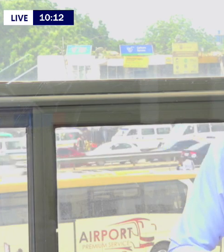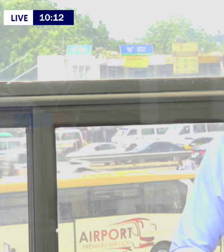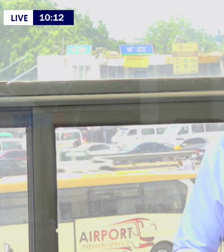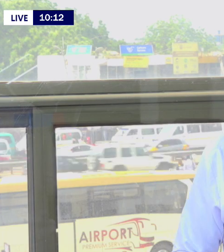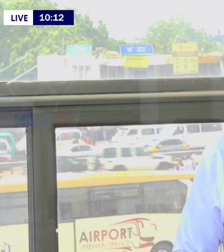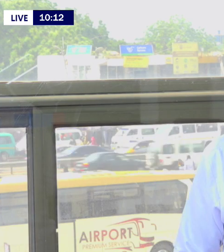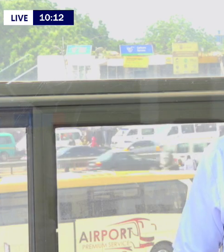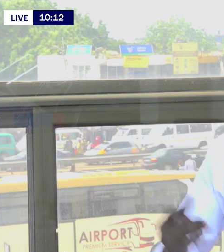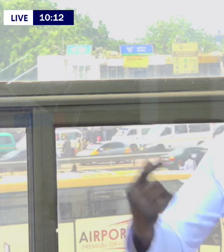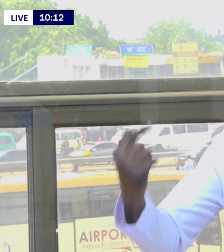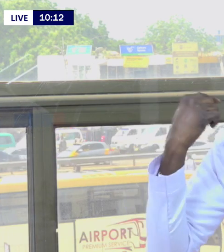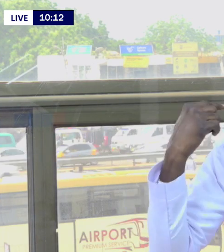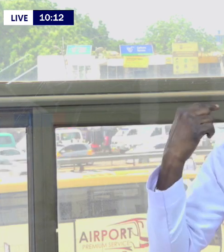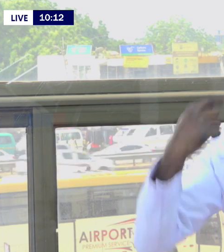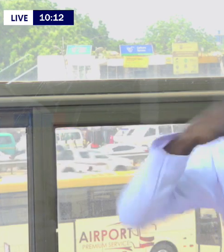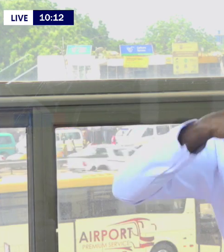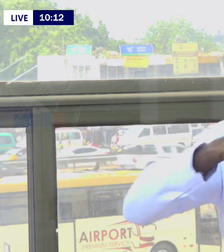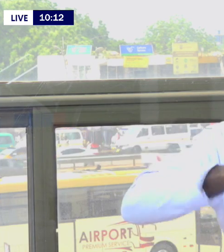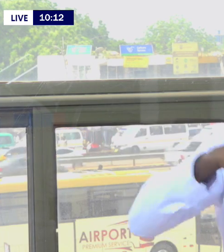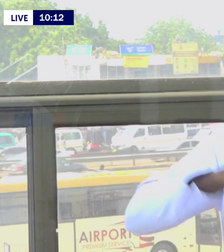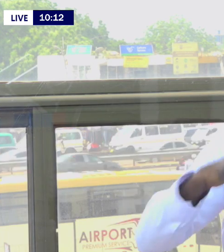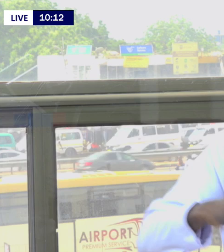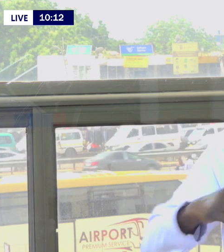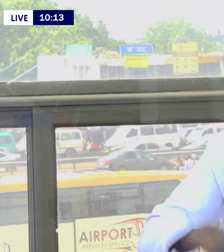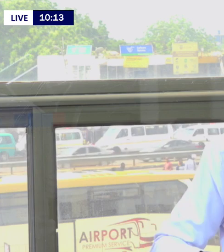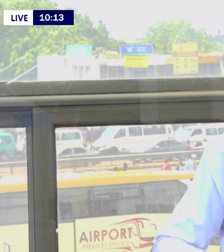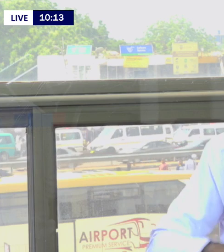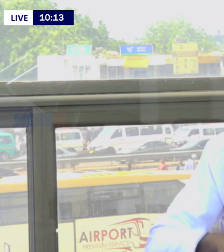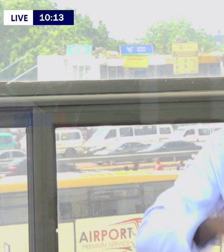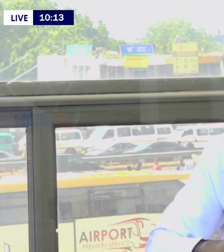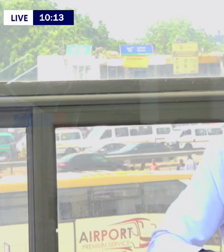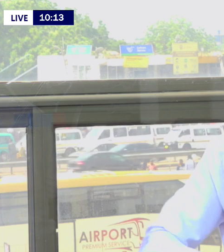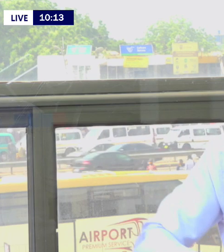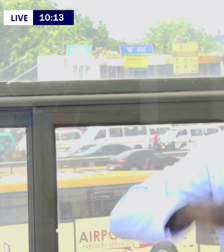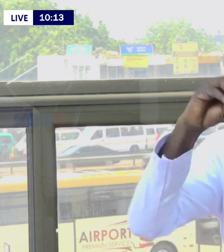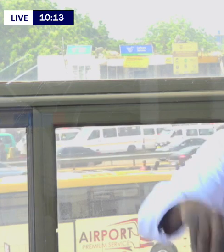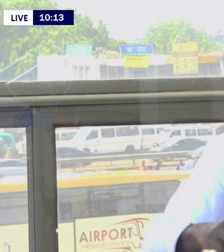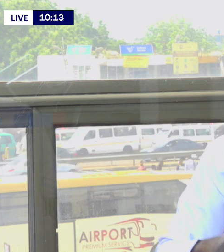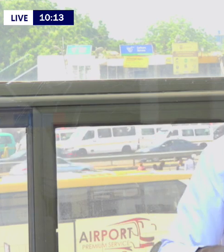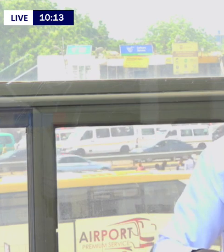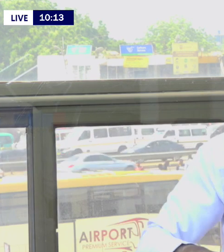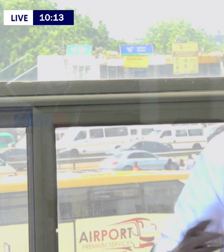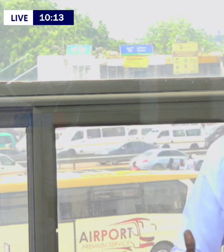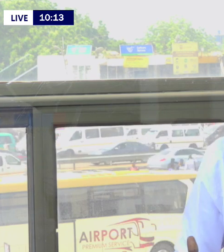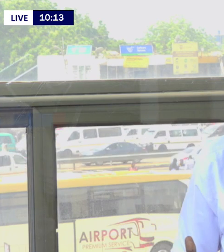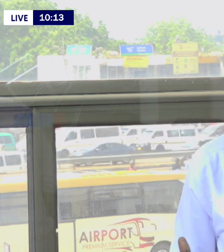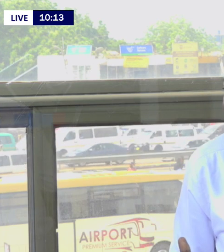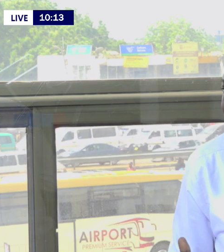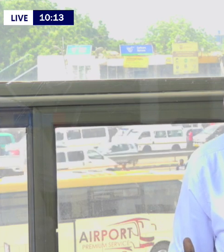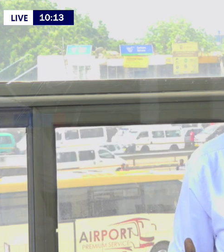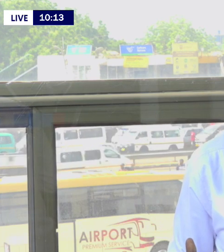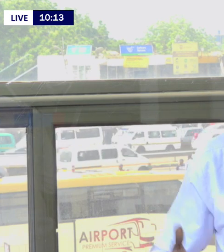Register no, and some womb. Sad time, and a yen ye proposes say register no, yen ye hubi bi, anamewa.